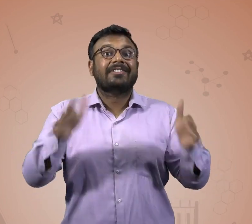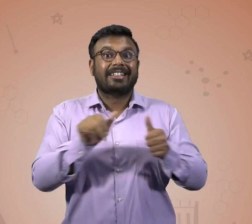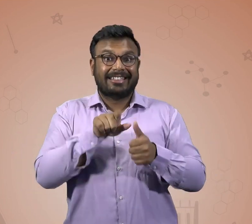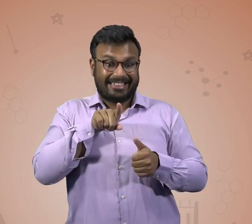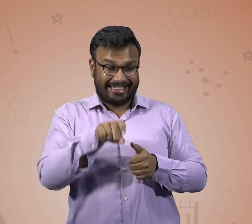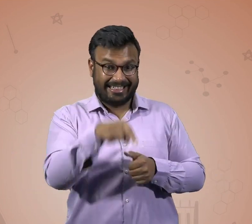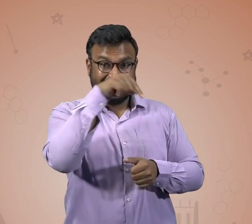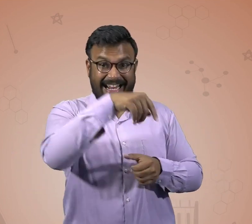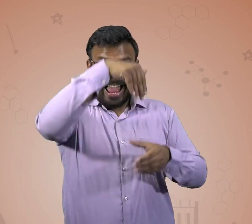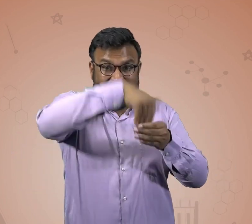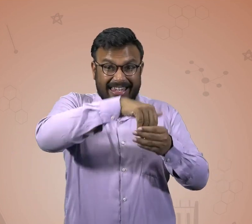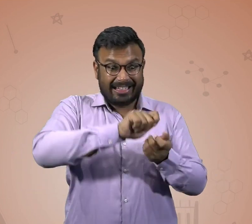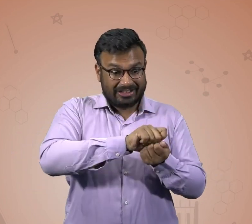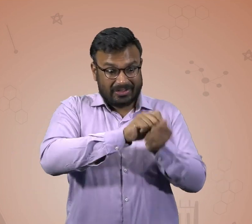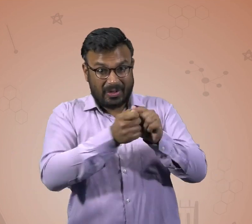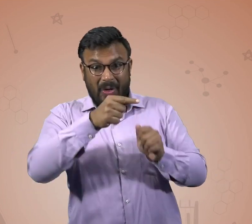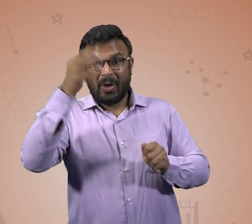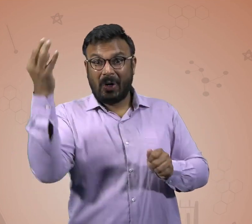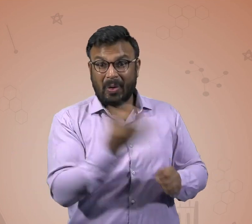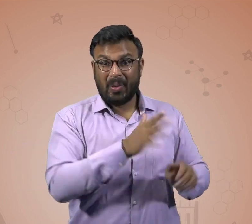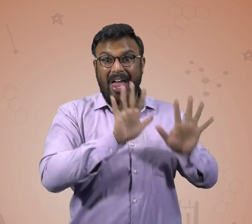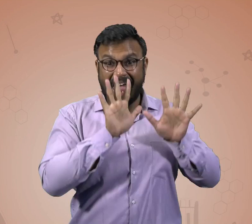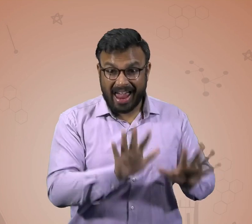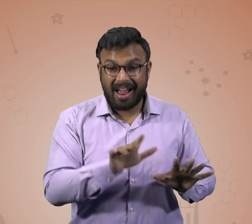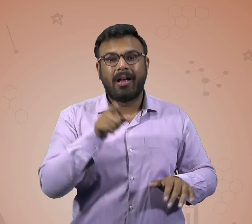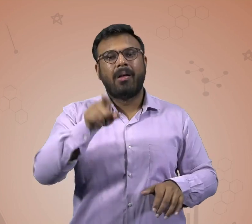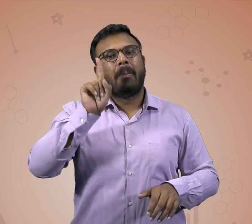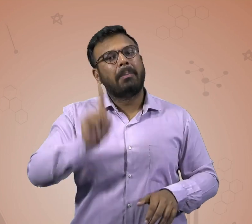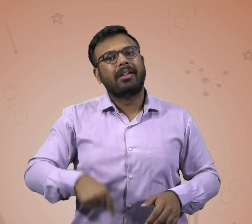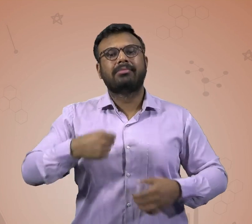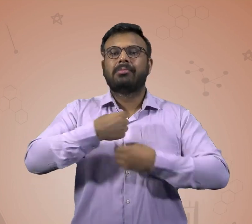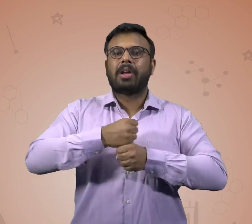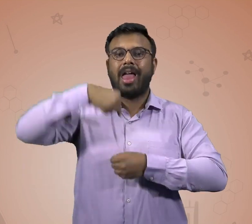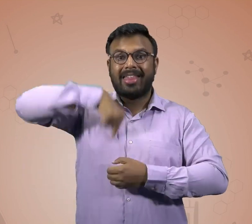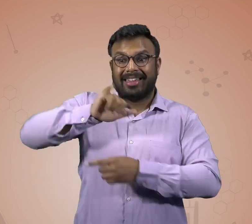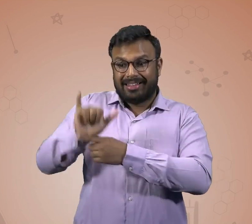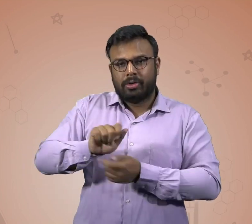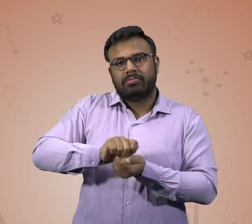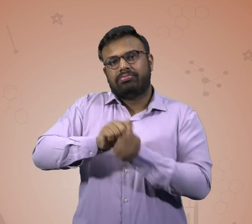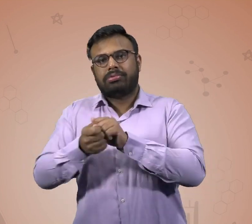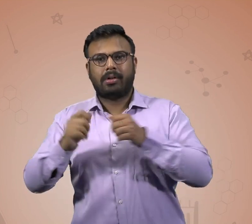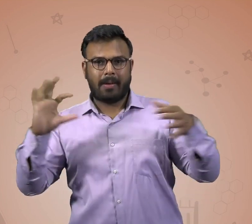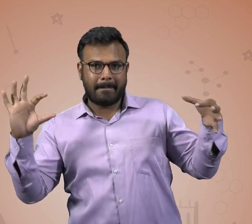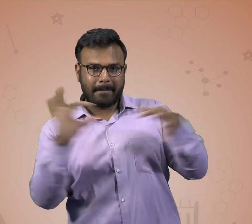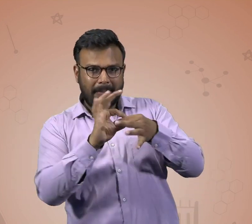The immune system takes time to create newer antibodies which fit the antigen surface protein